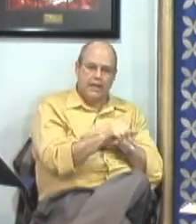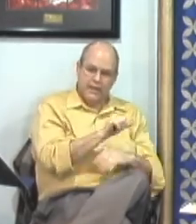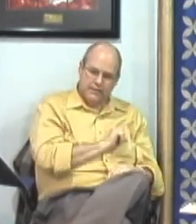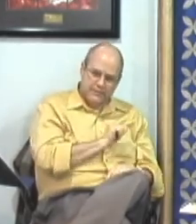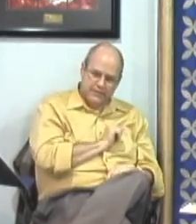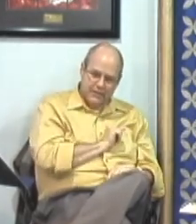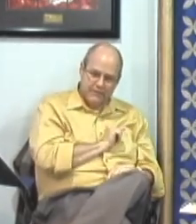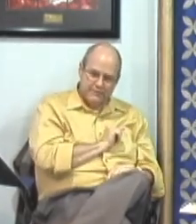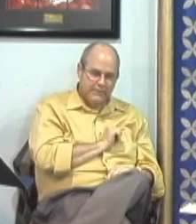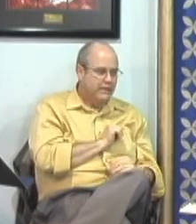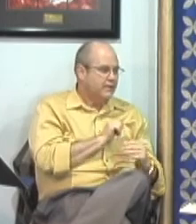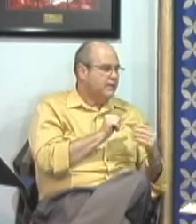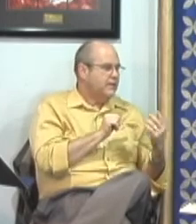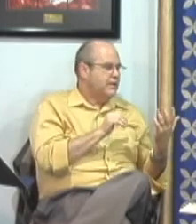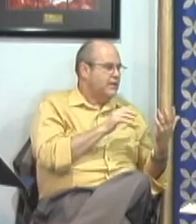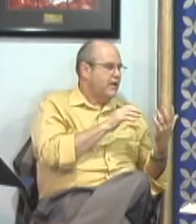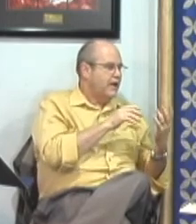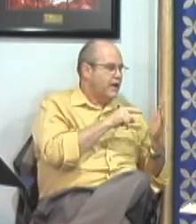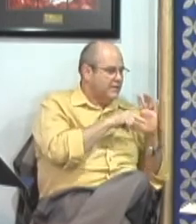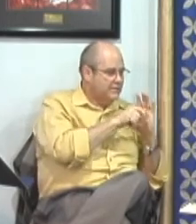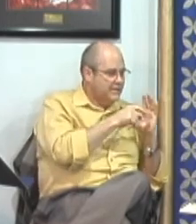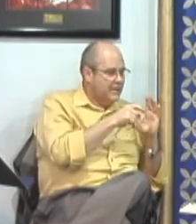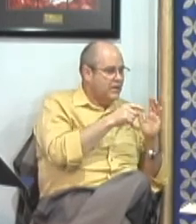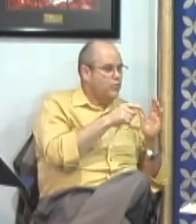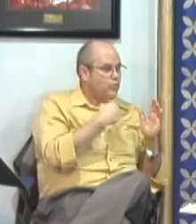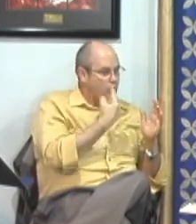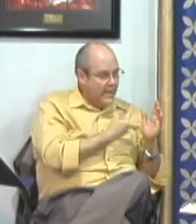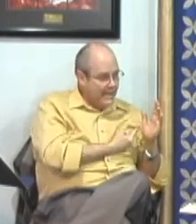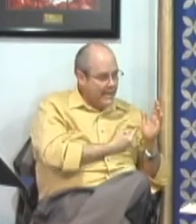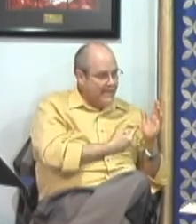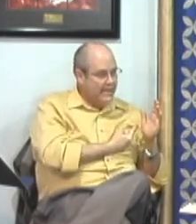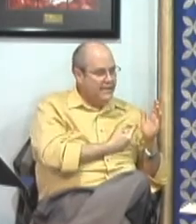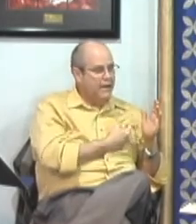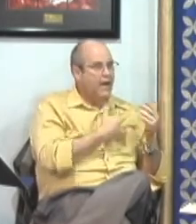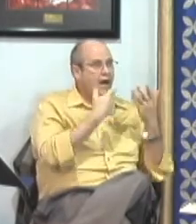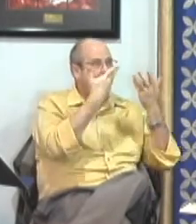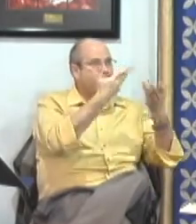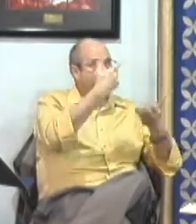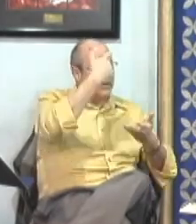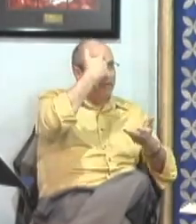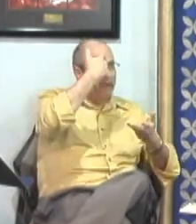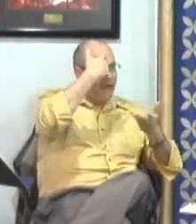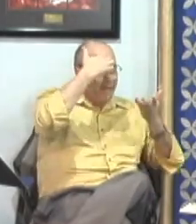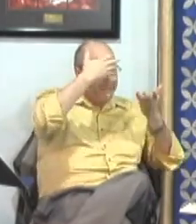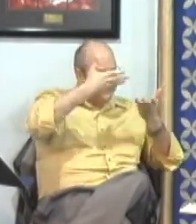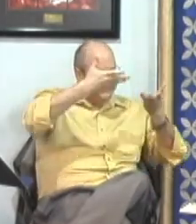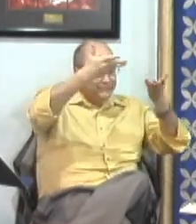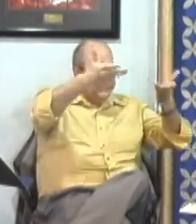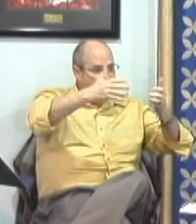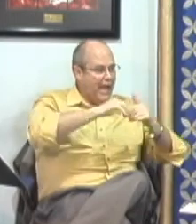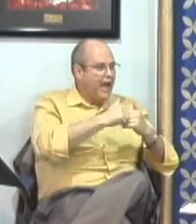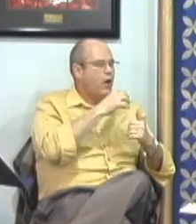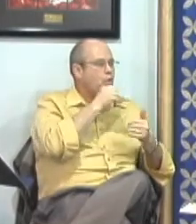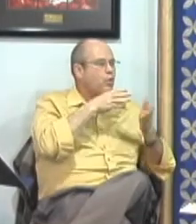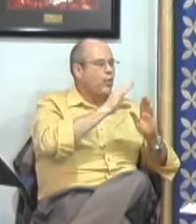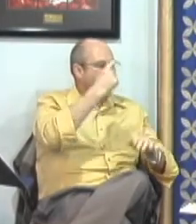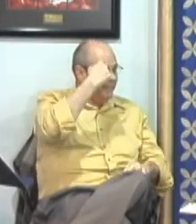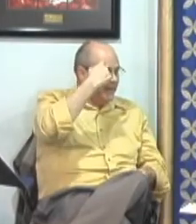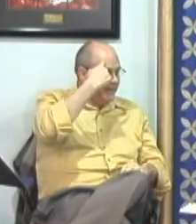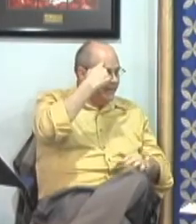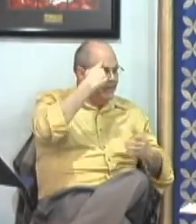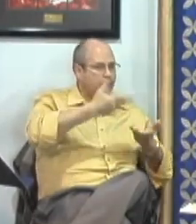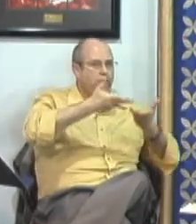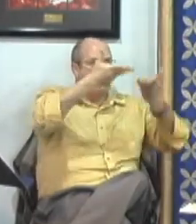offer ourselves as a living sacrifice, it means that we offer up our minds the way we've been thinking, our old